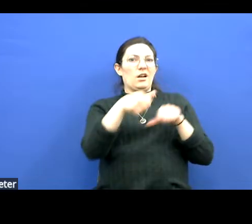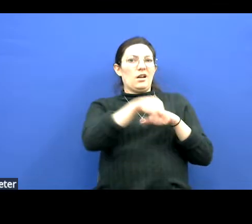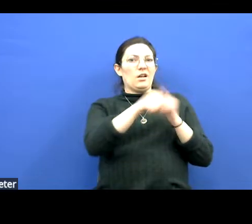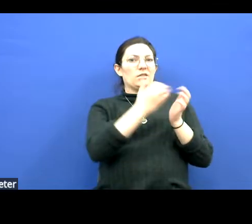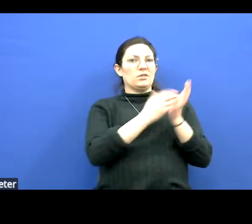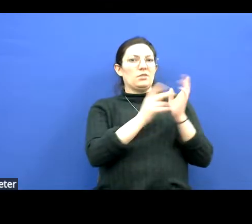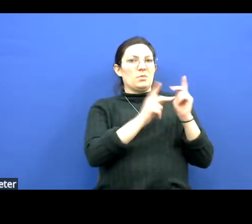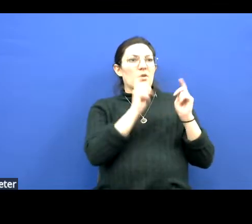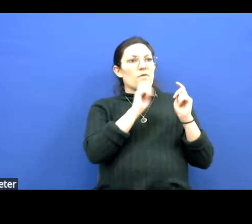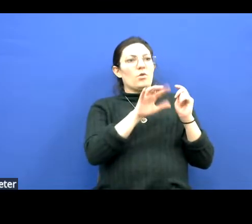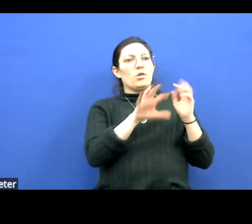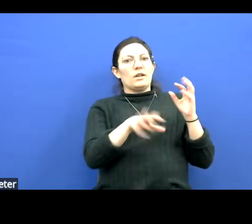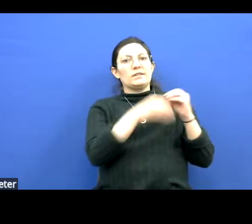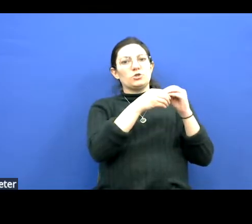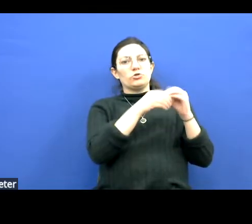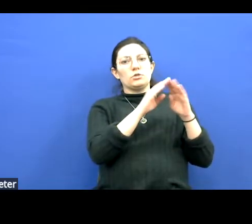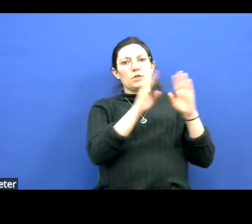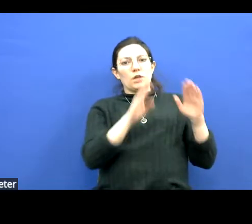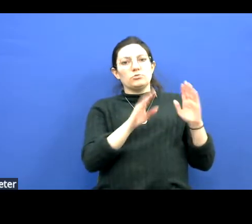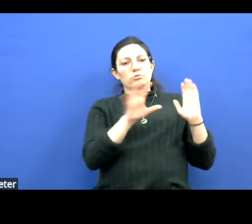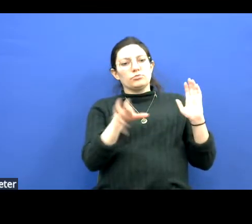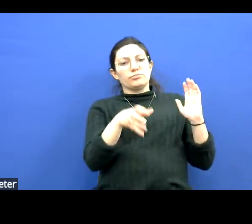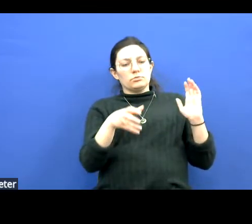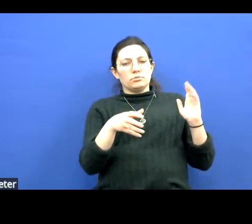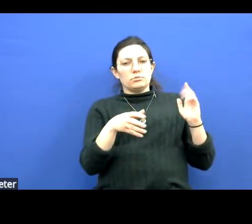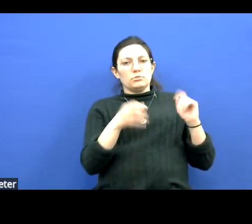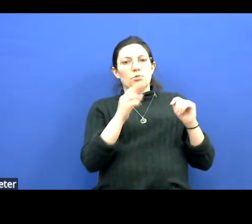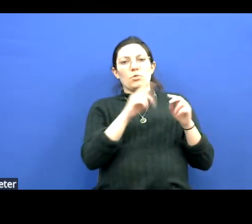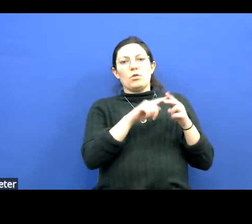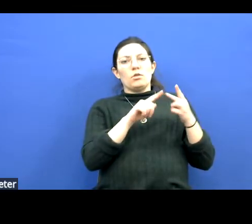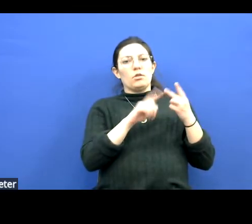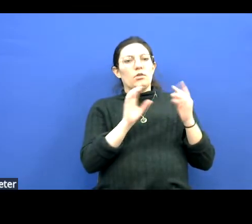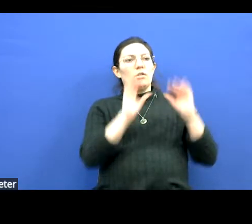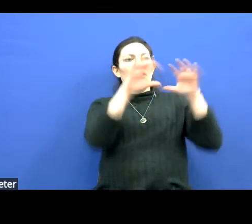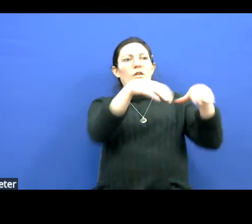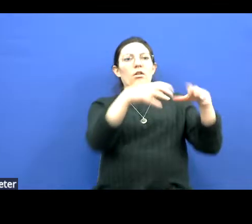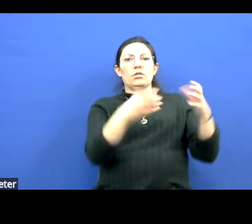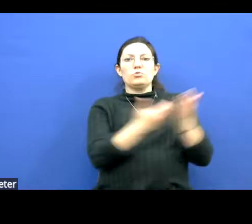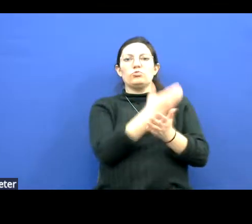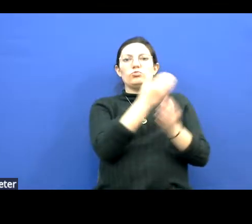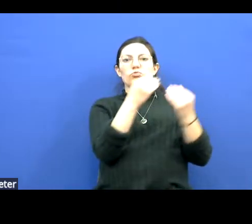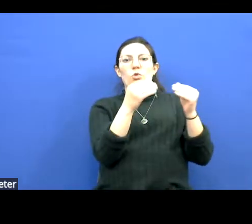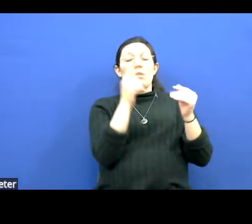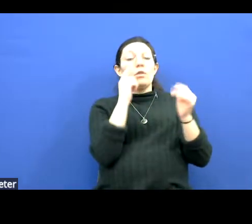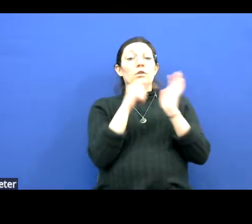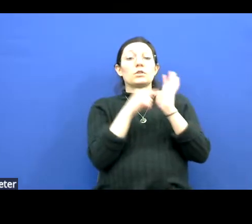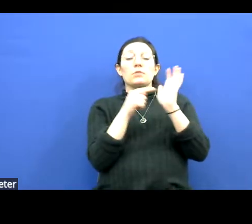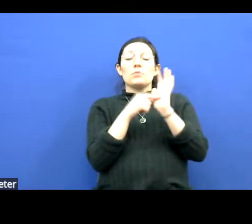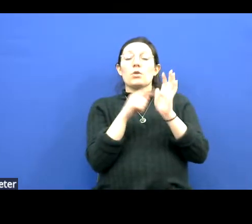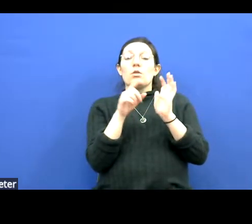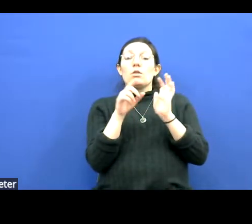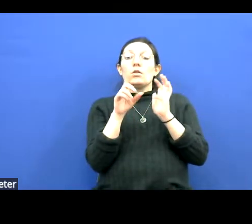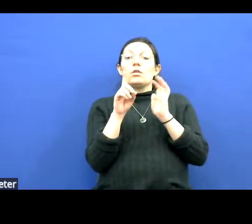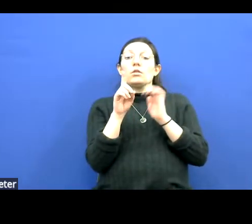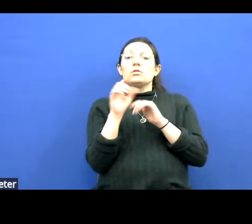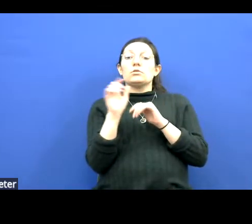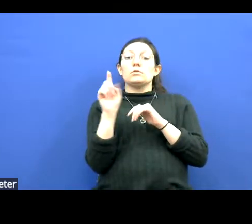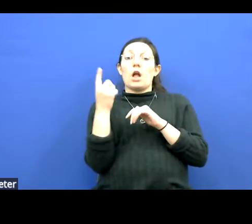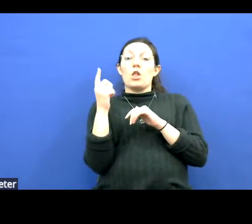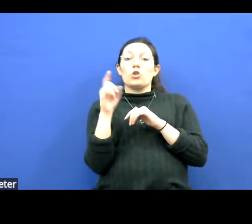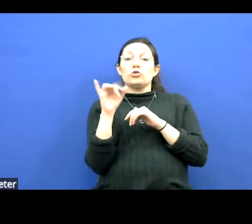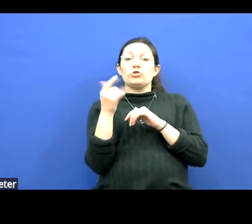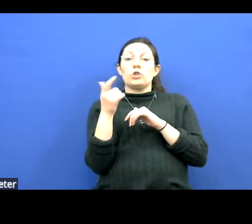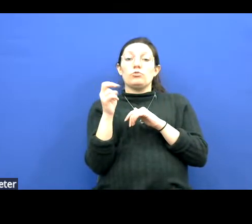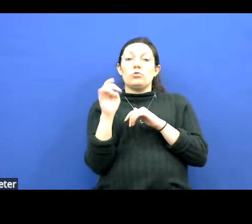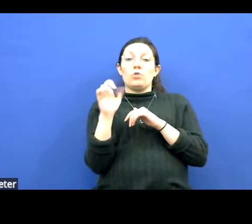addition. They were going to insert a Dollar General immediately to the south and in between two historic homes, and